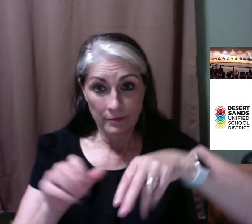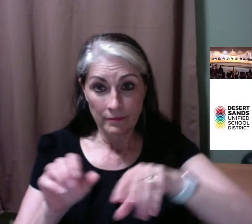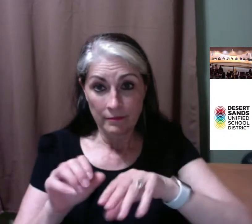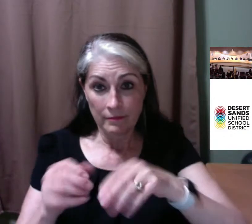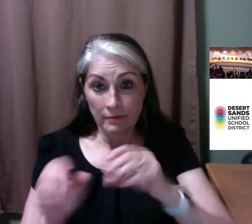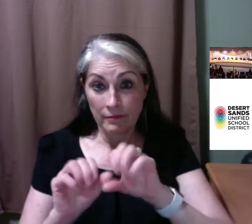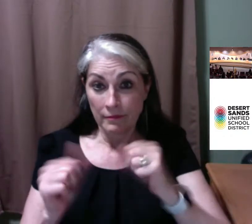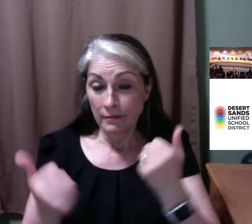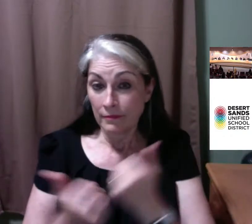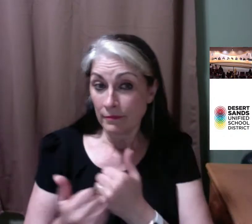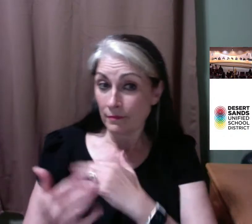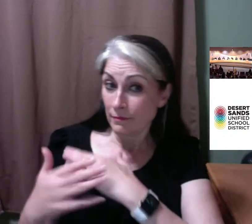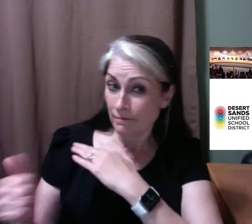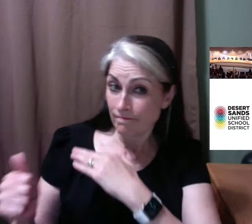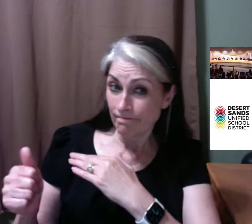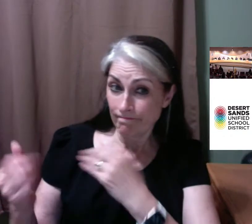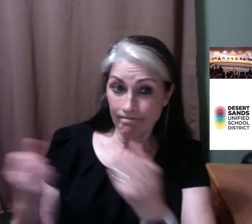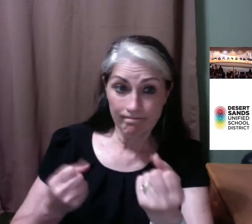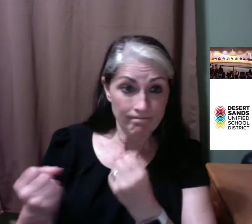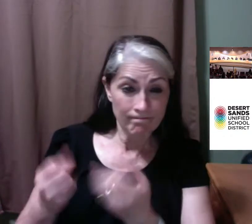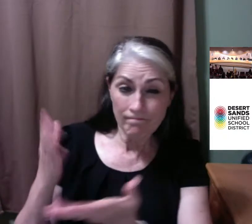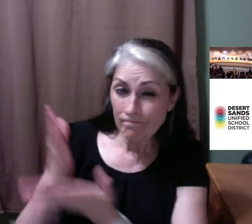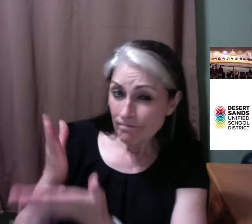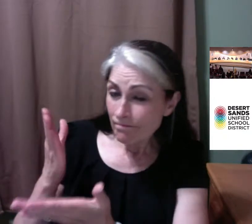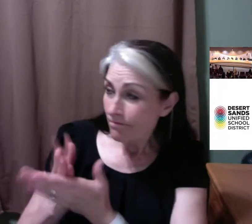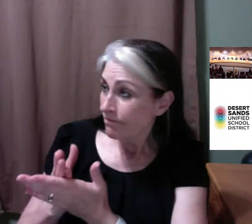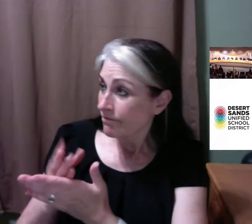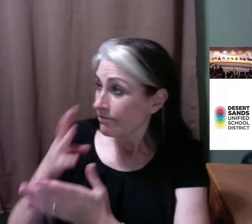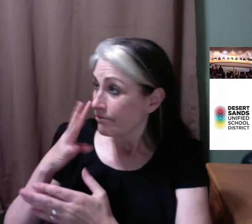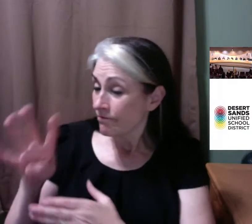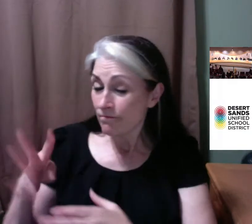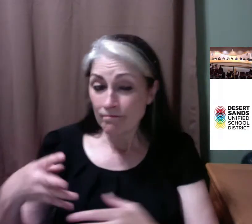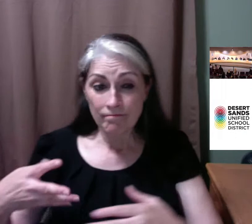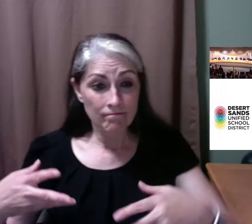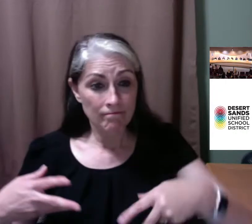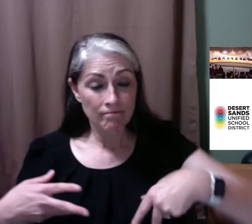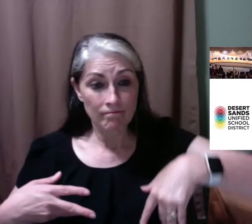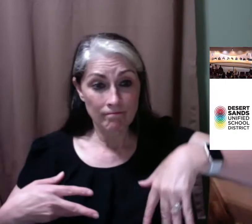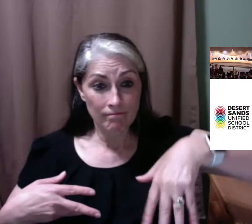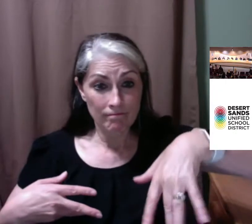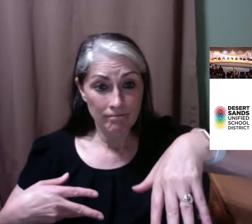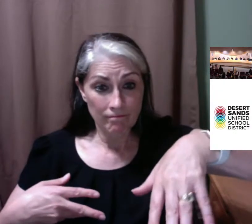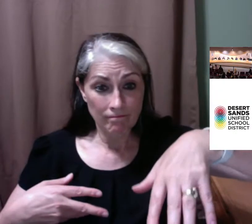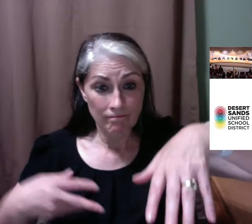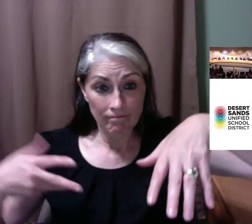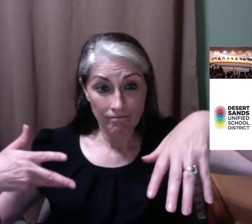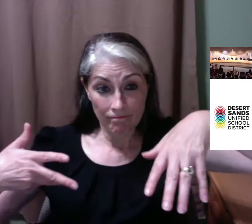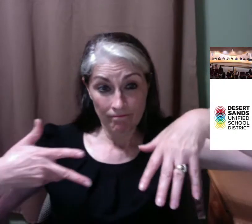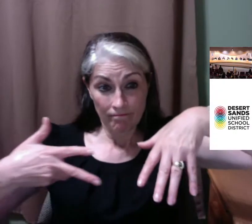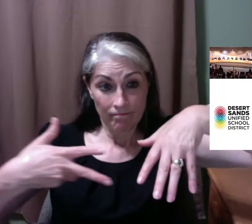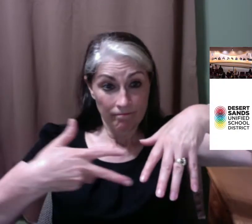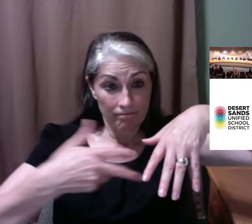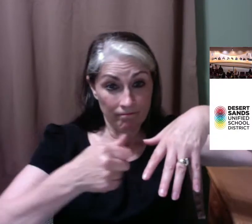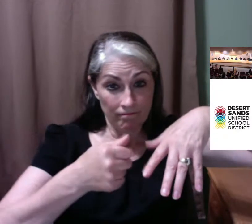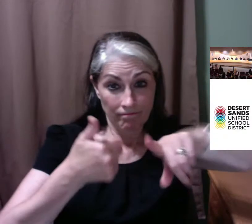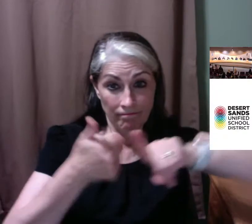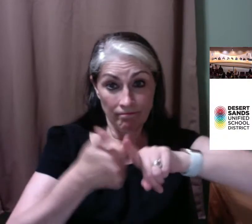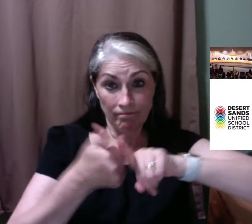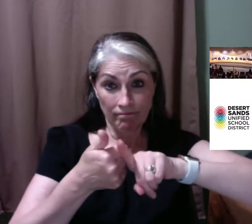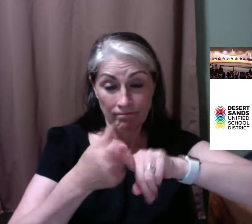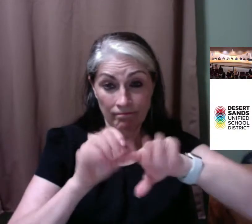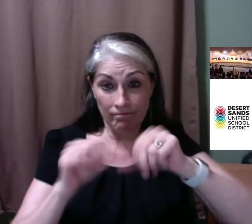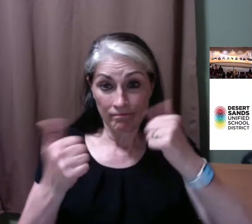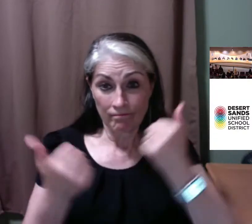for the driver to stop, but he kept on going. In order to stop the vehicle, Agent Ortega